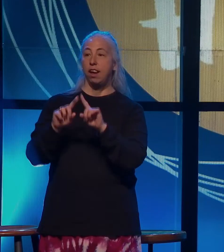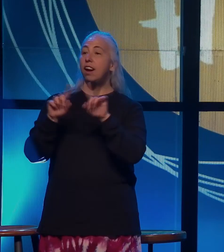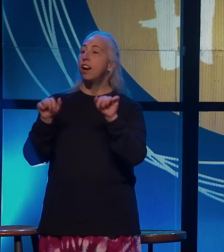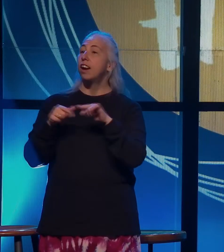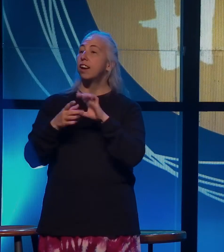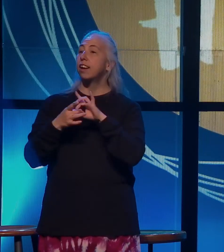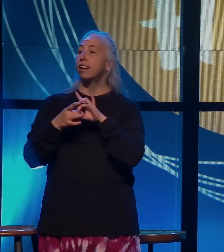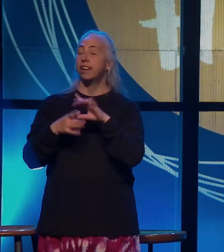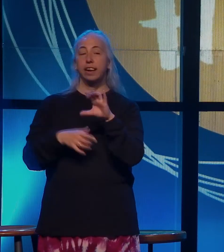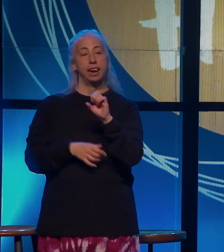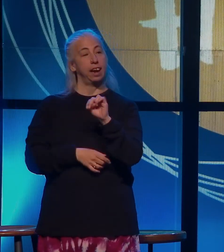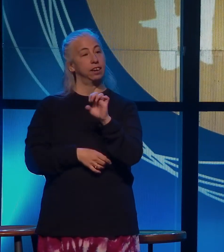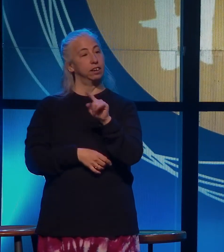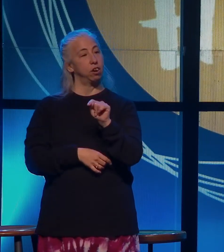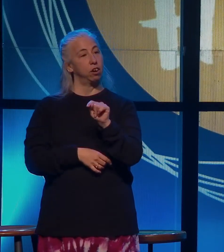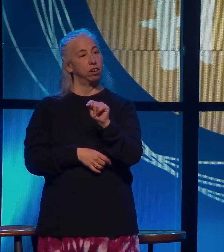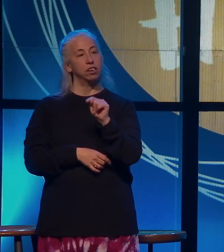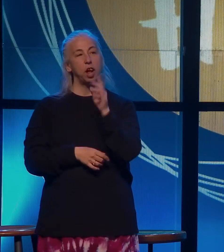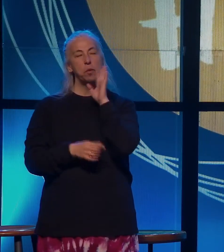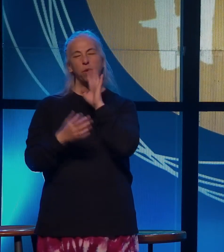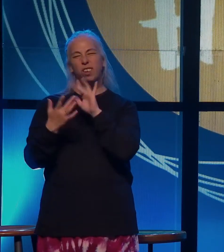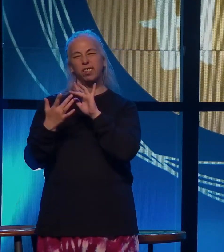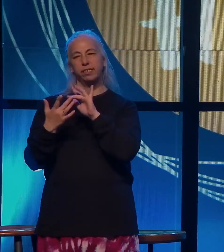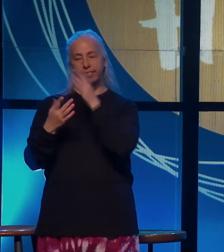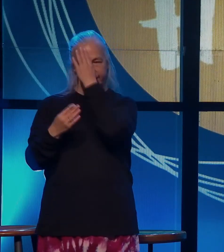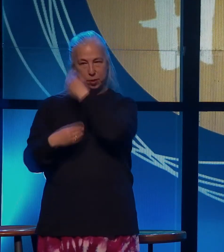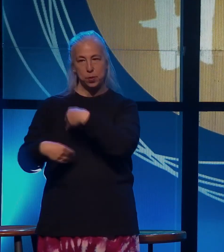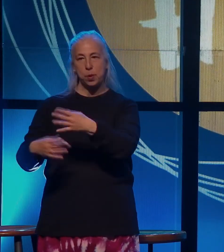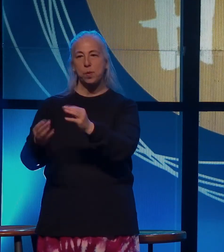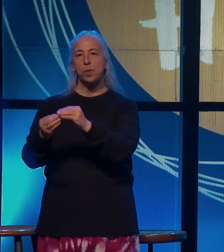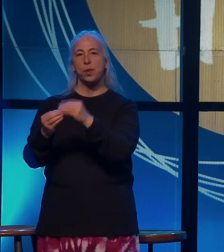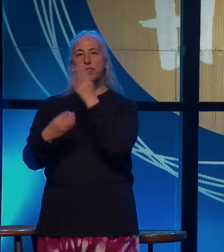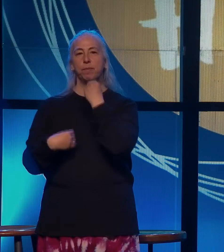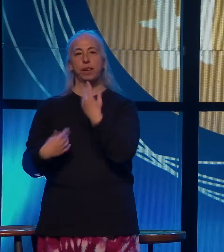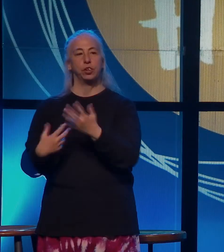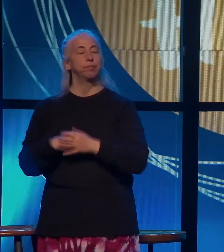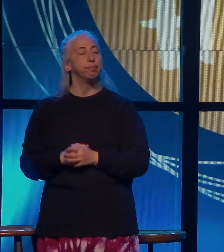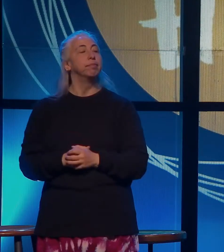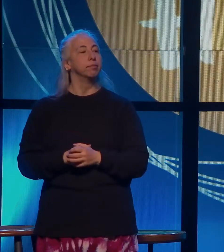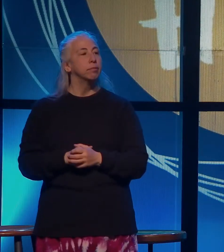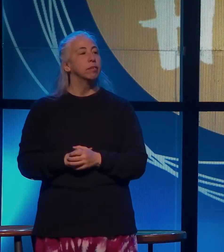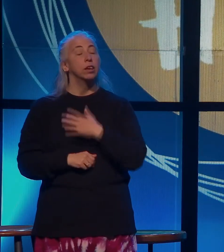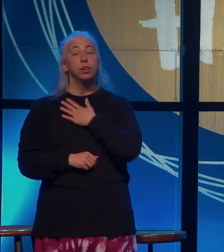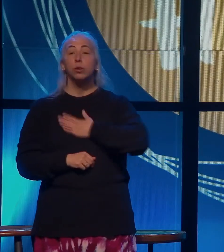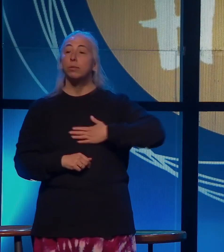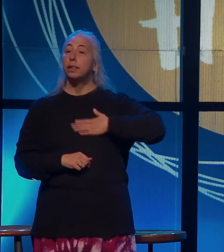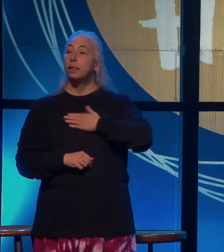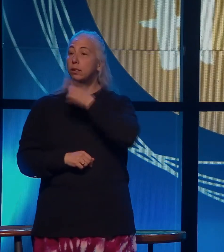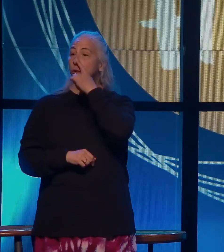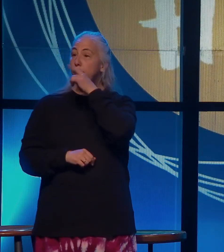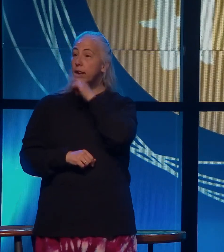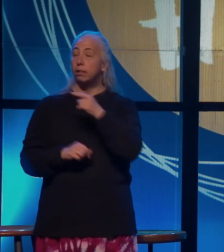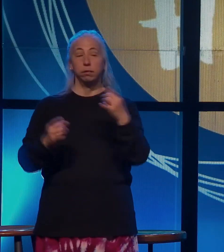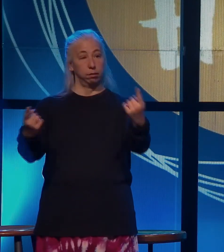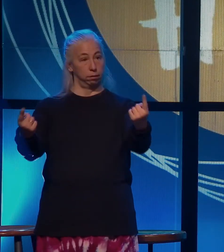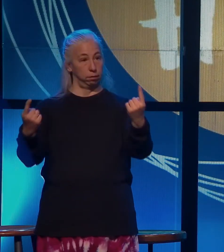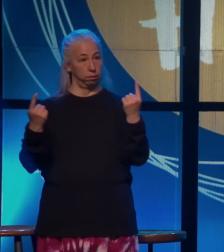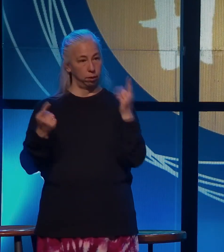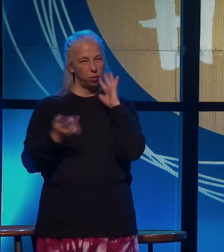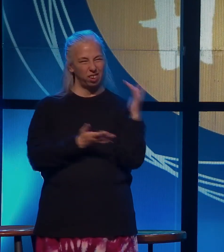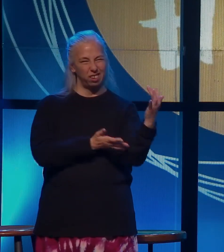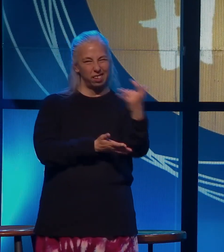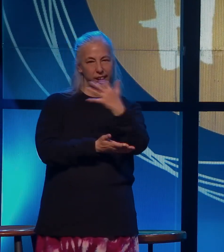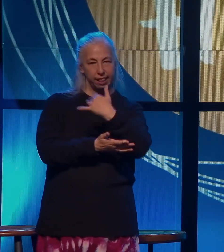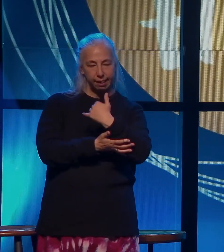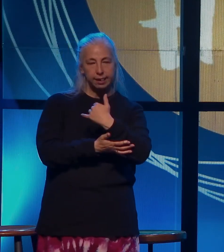steps. So while the room hosts come on around to collect those Connect cards and donations, here's a little bit more about